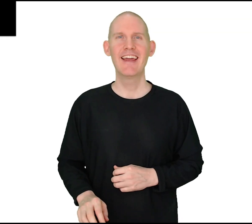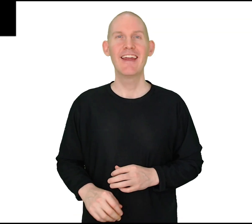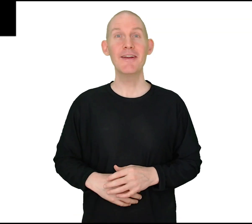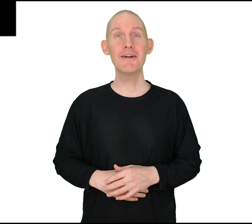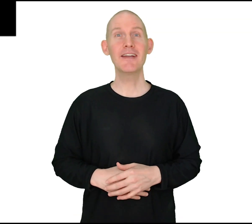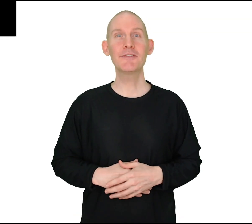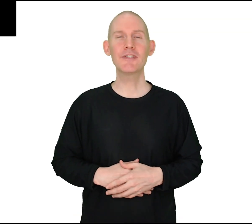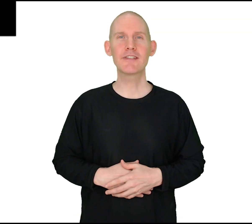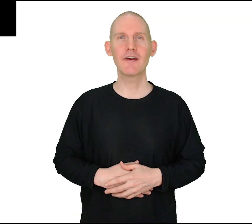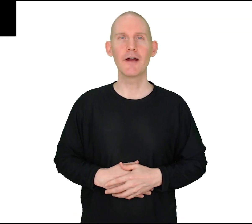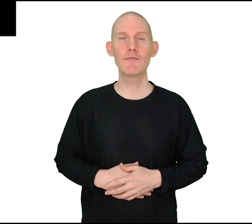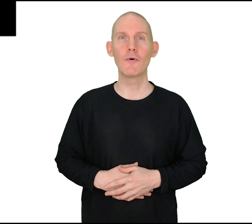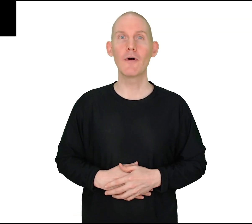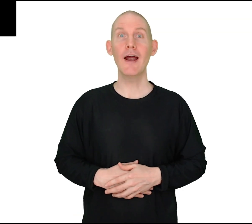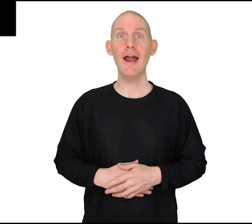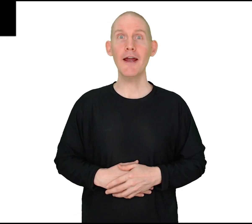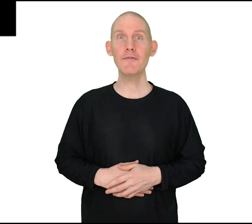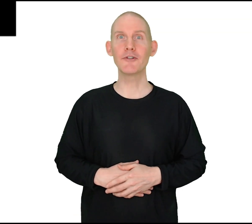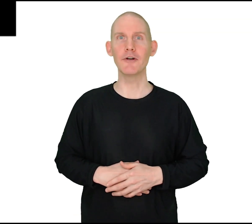Here is the sign for after.